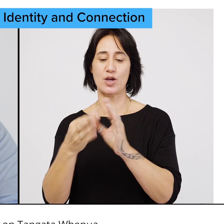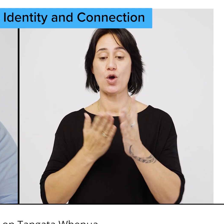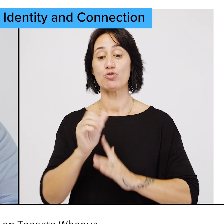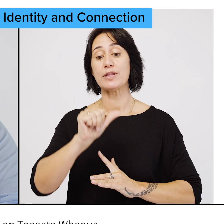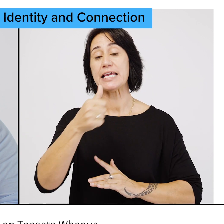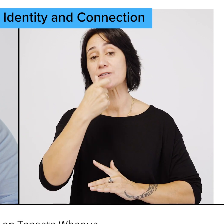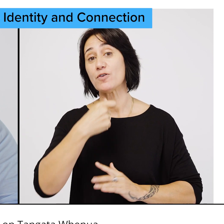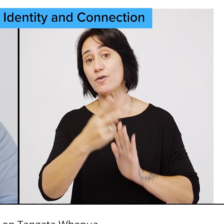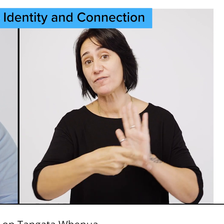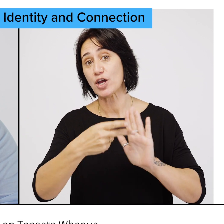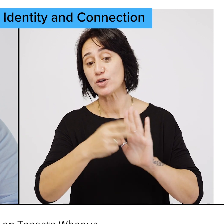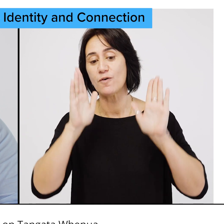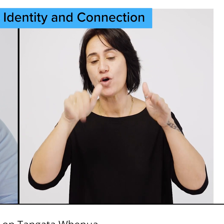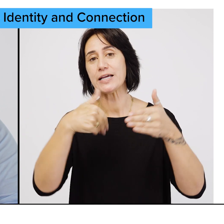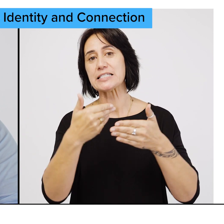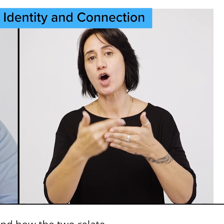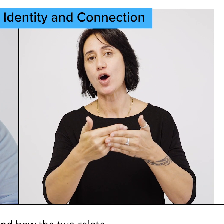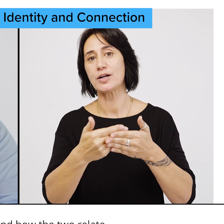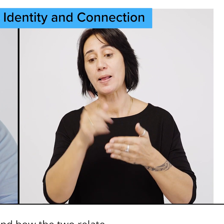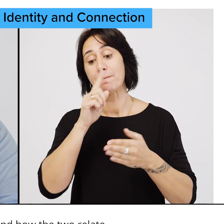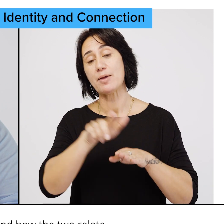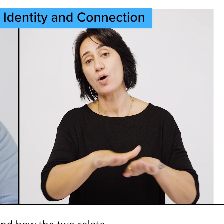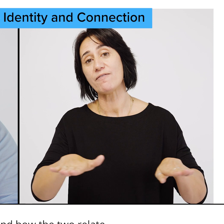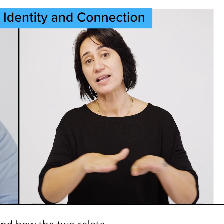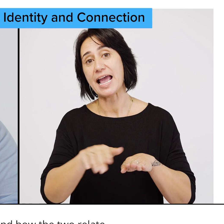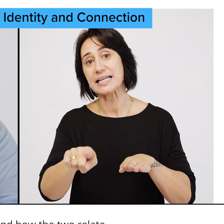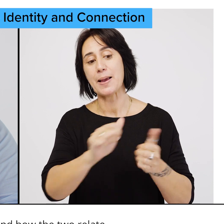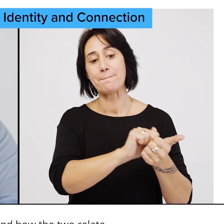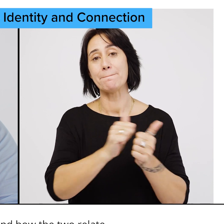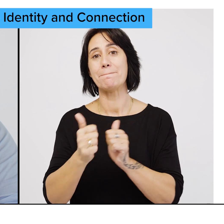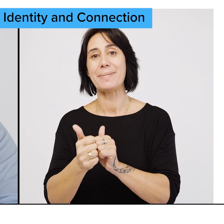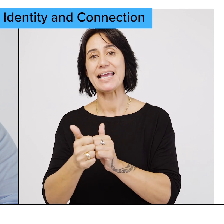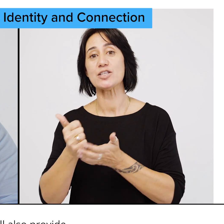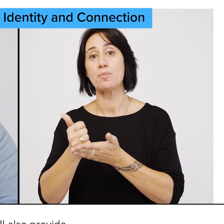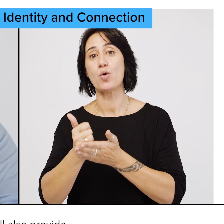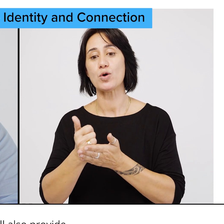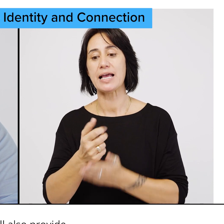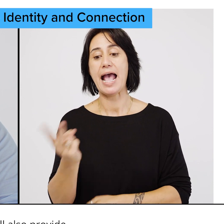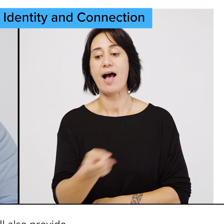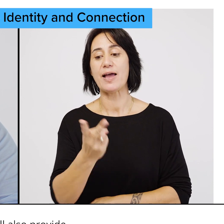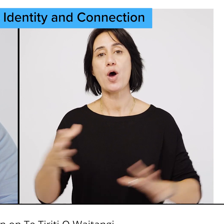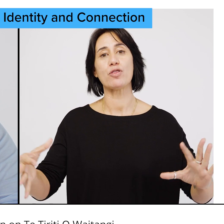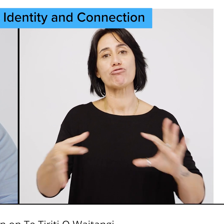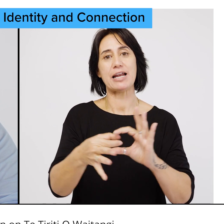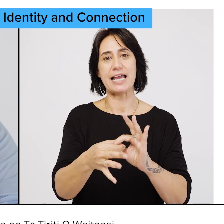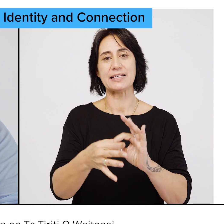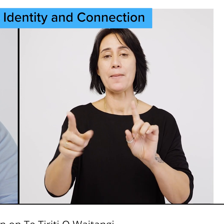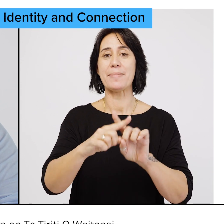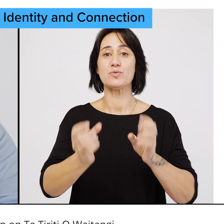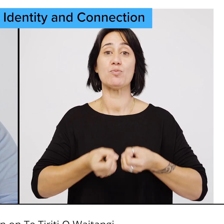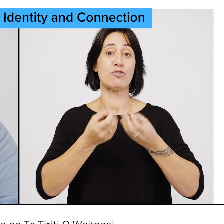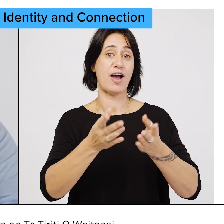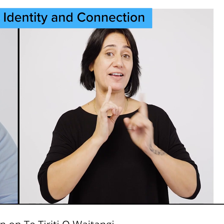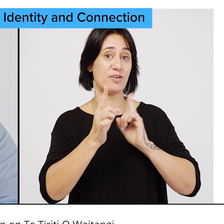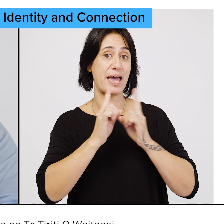videos, we will focus on tangata whenua, peer support, and how the two relate. We will also provide some information on